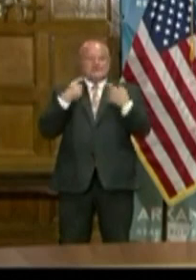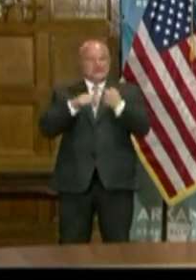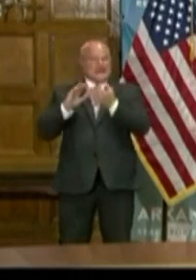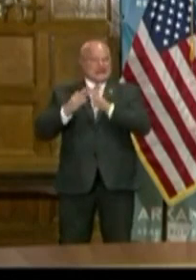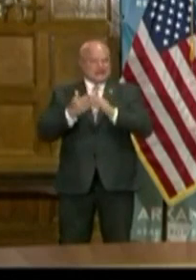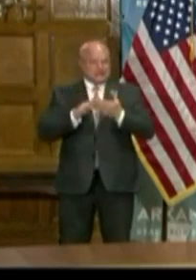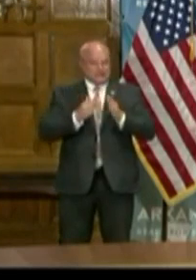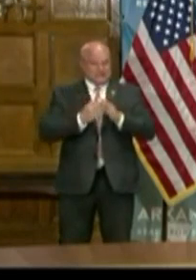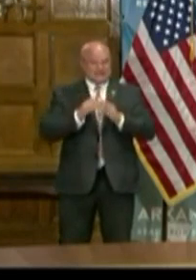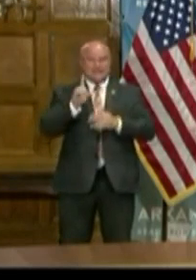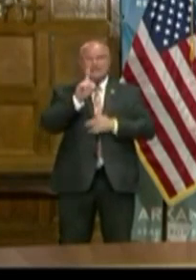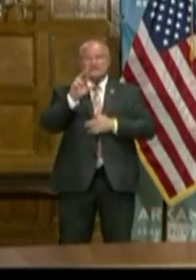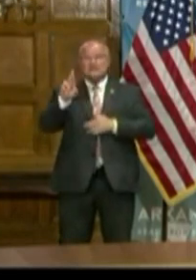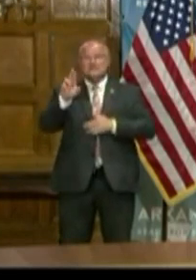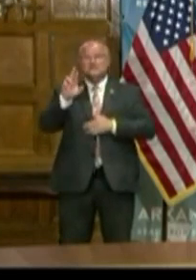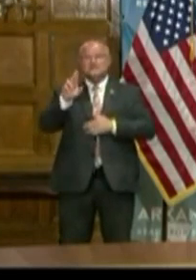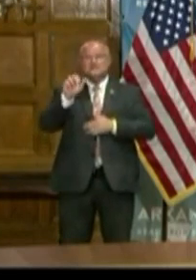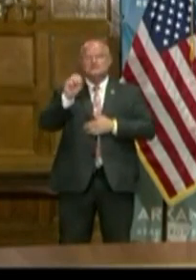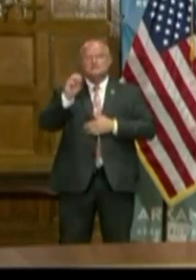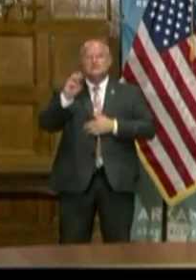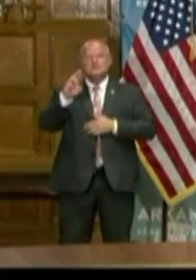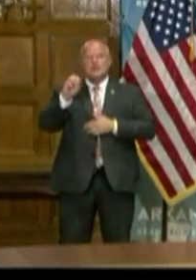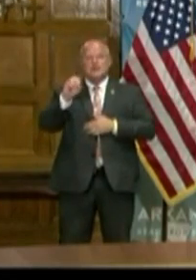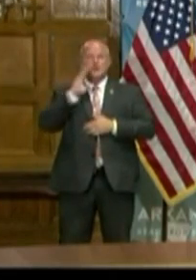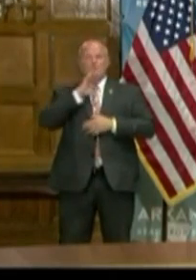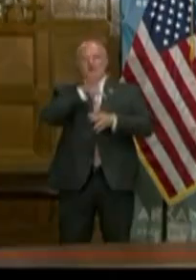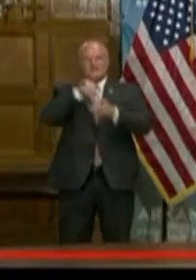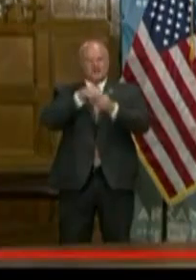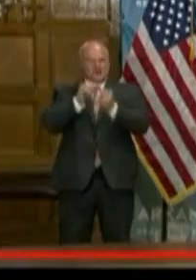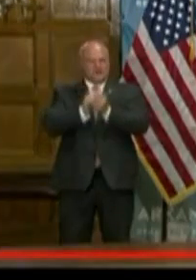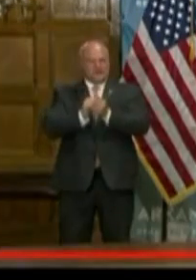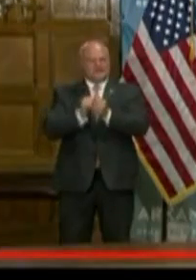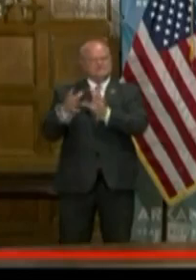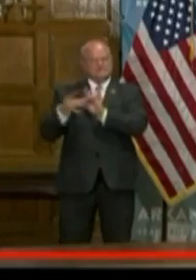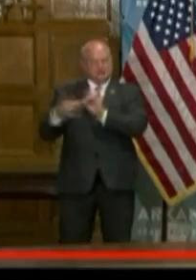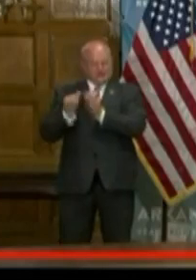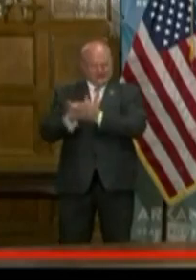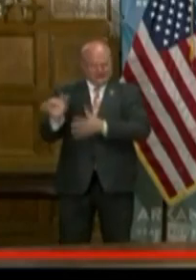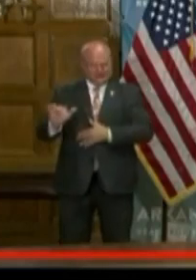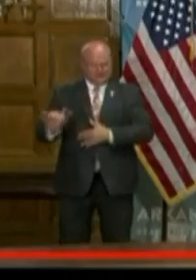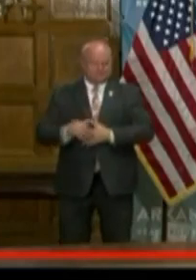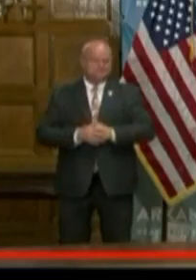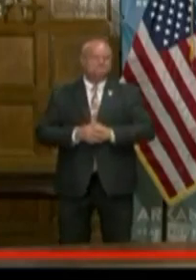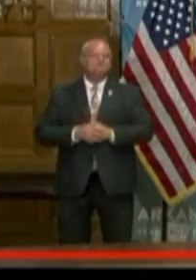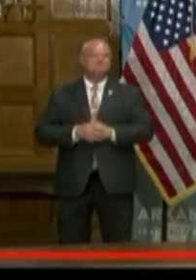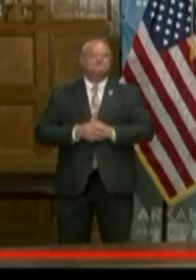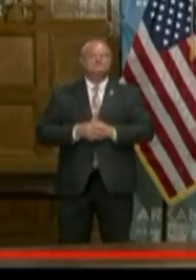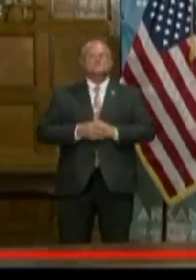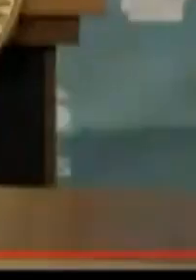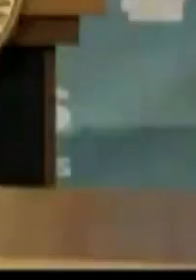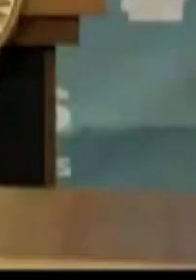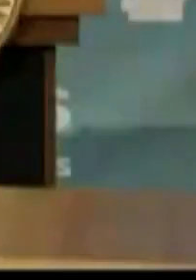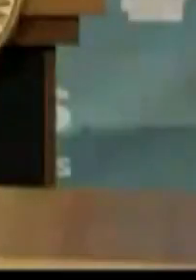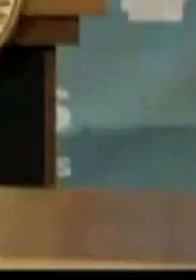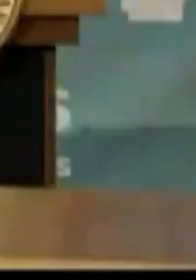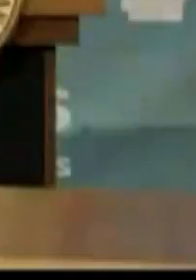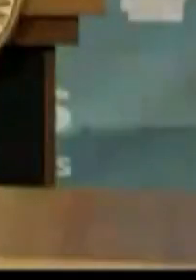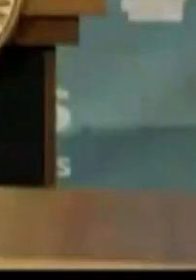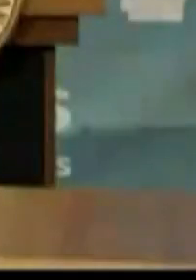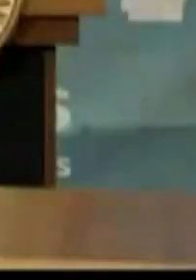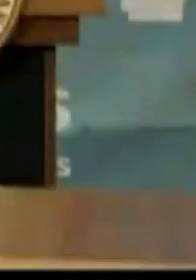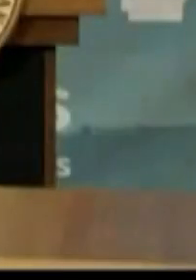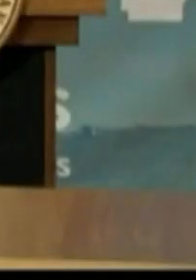and Dr. Romero will be engaged in that and speak to that as well. And the final